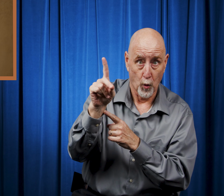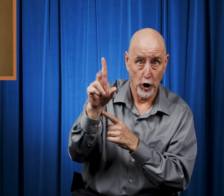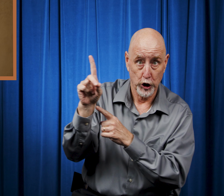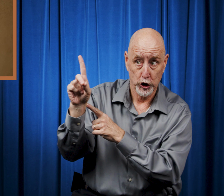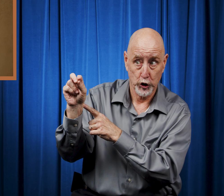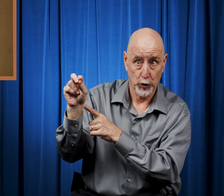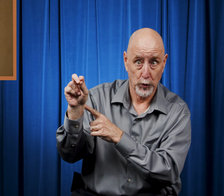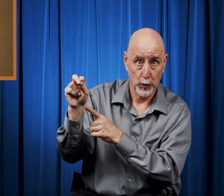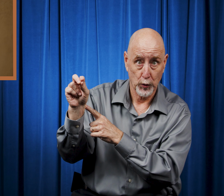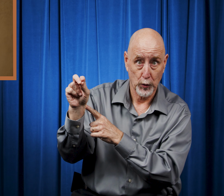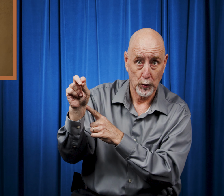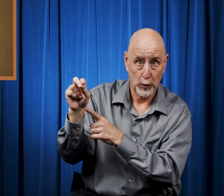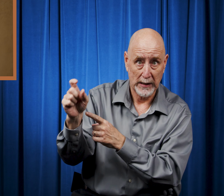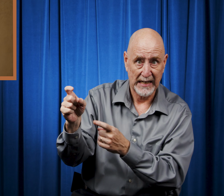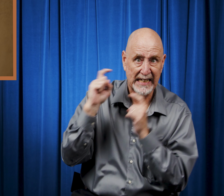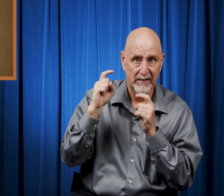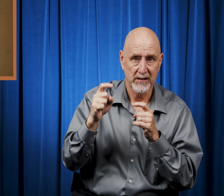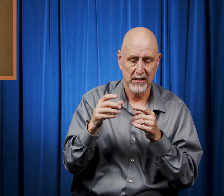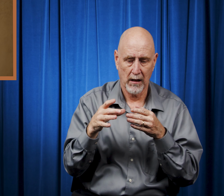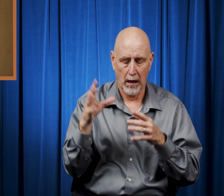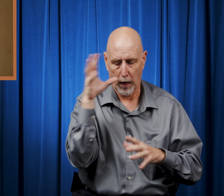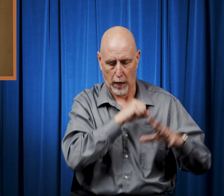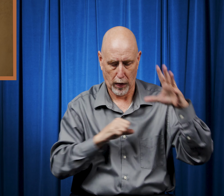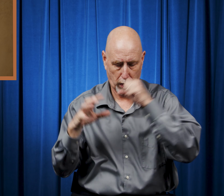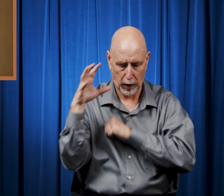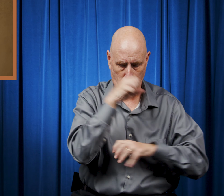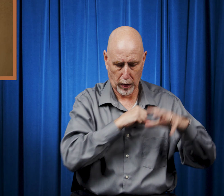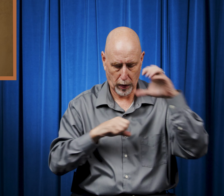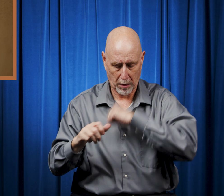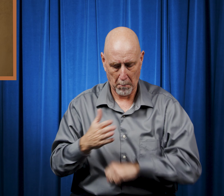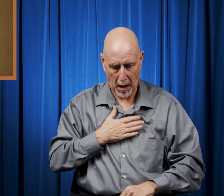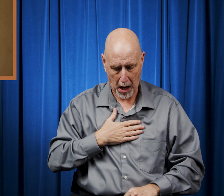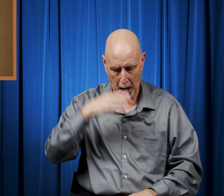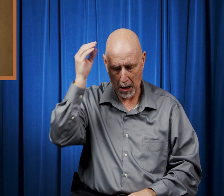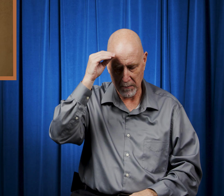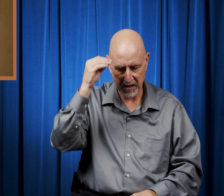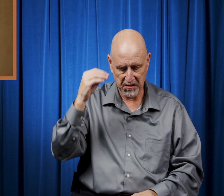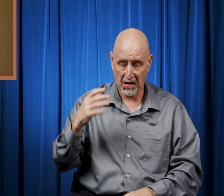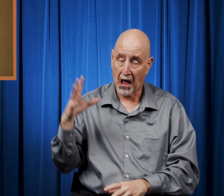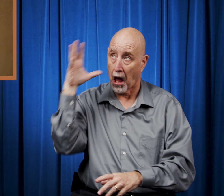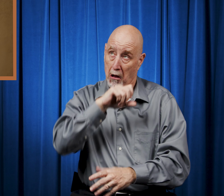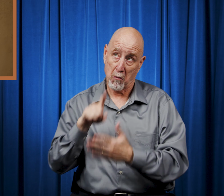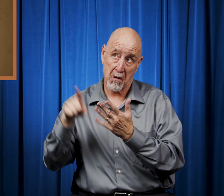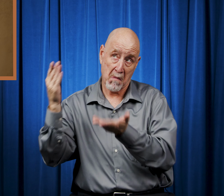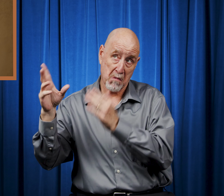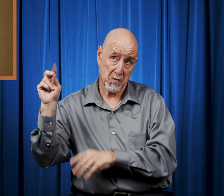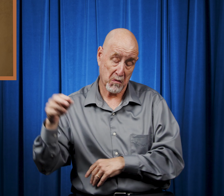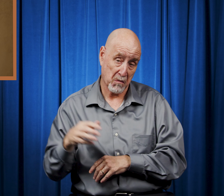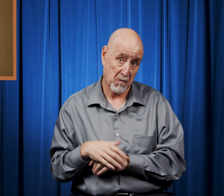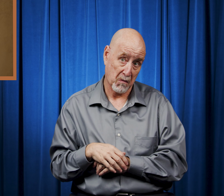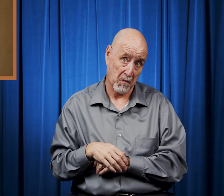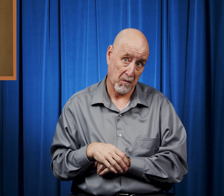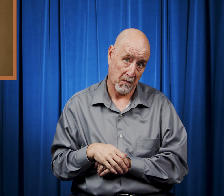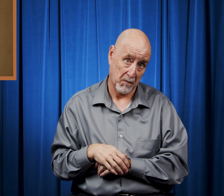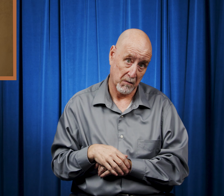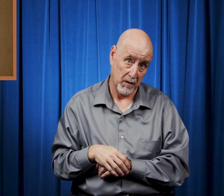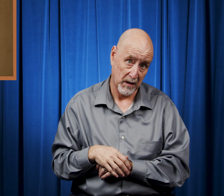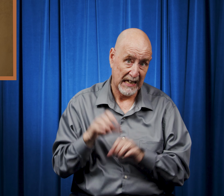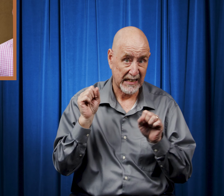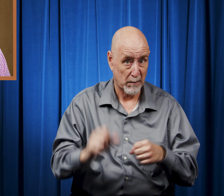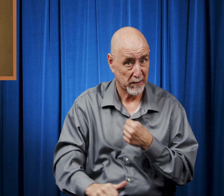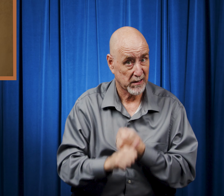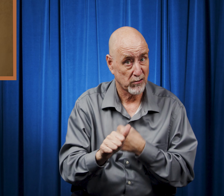word would do leaves too much room for speculation or a personal interpretation of what Jesus might